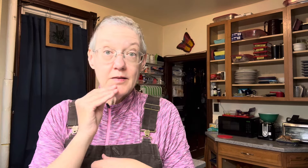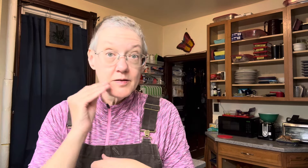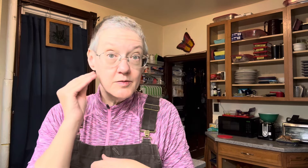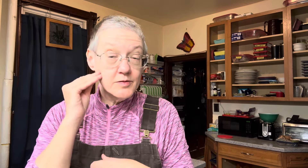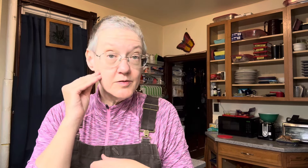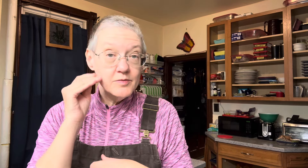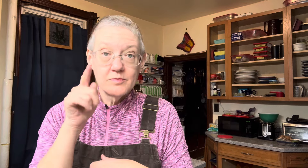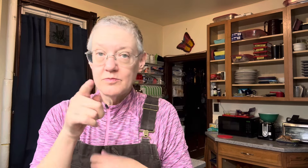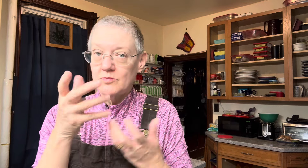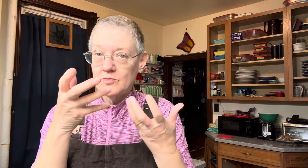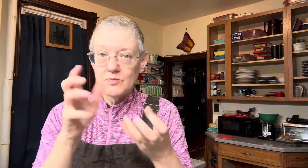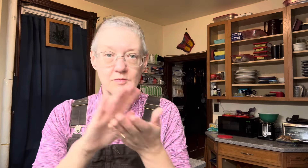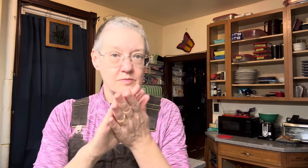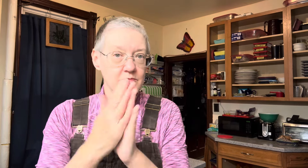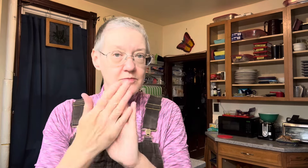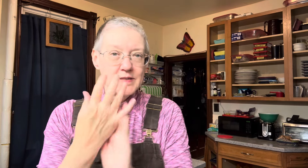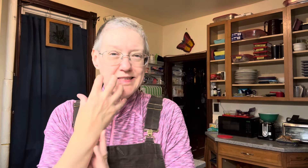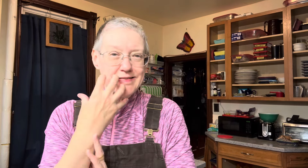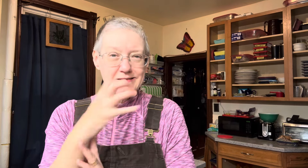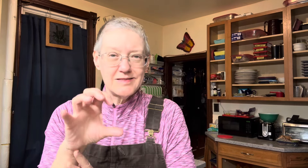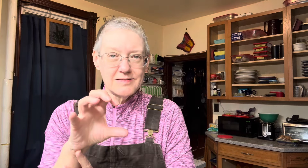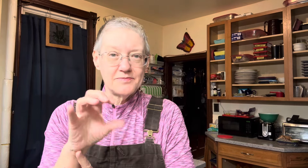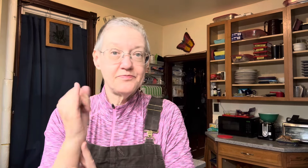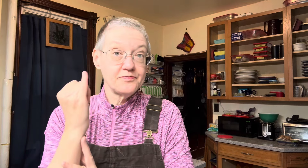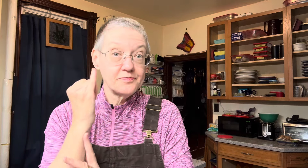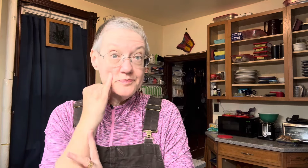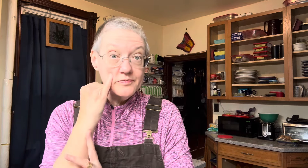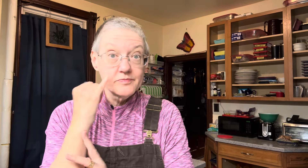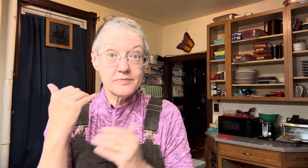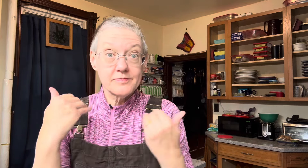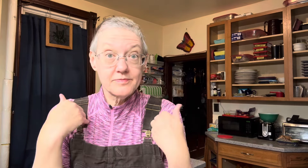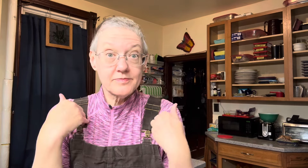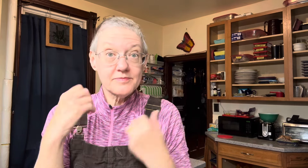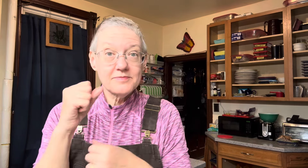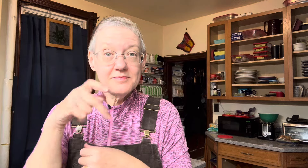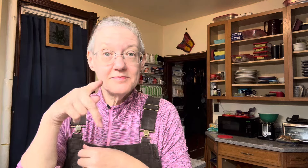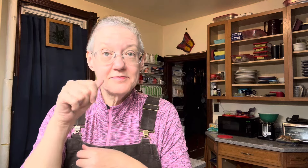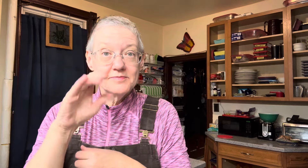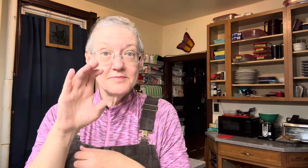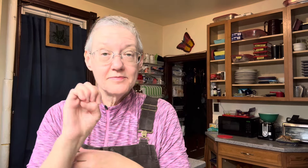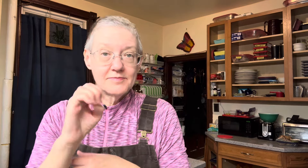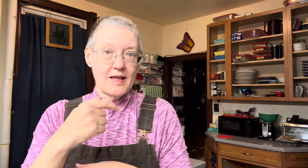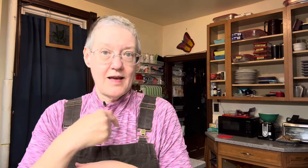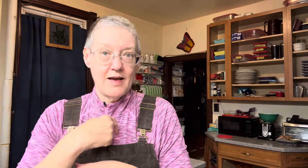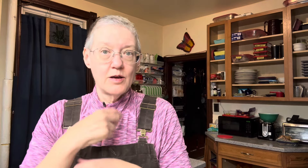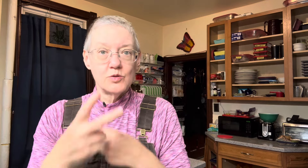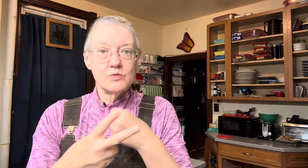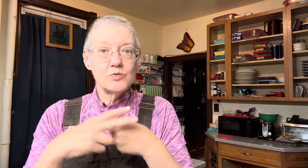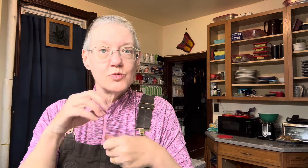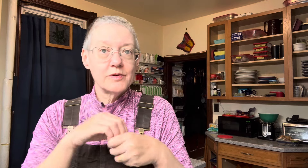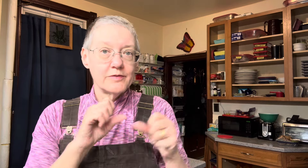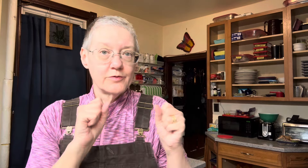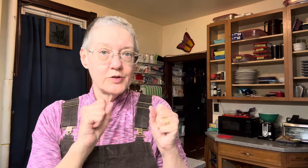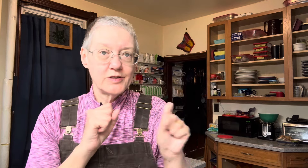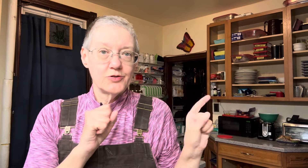And if I had space, I would store them in the fridge. You want to store them in a cool place, not in the